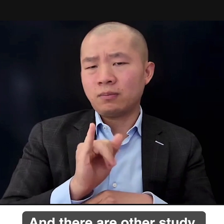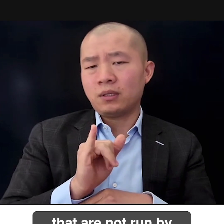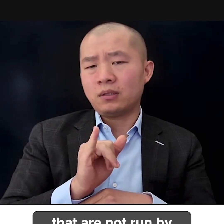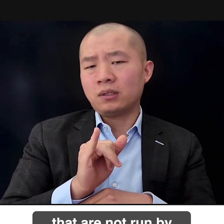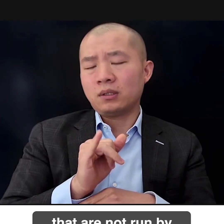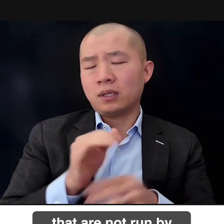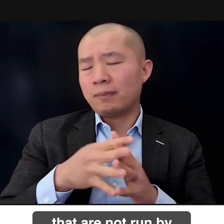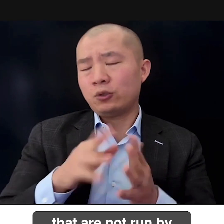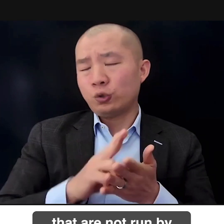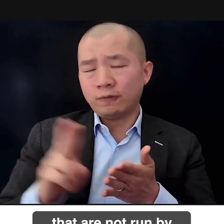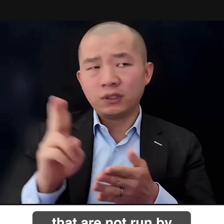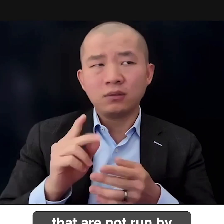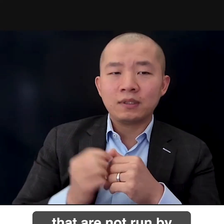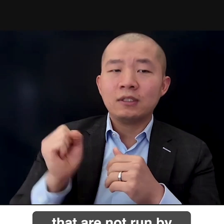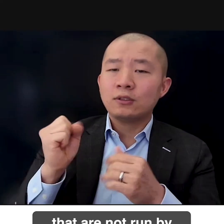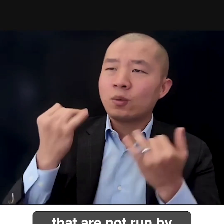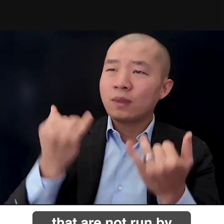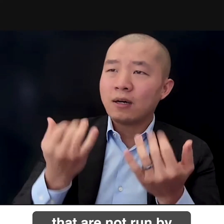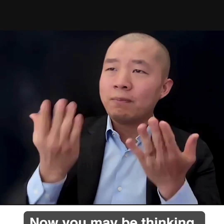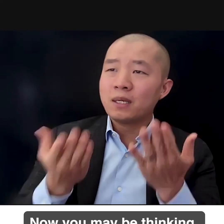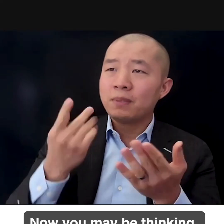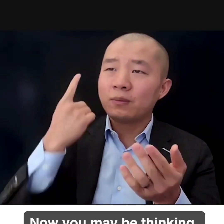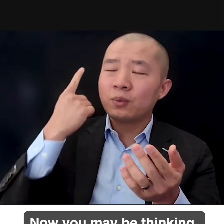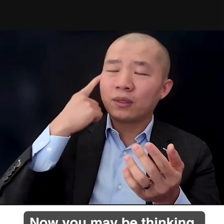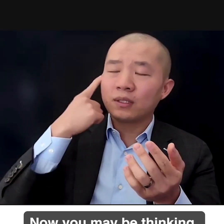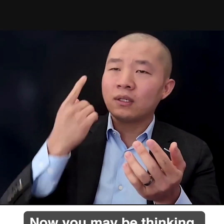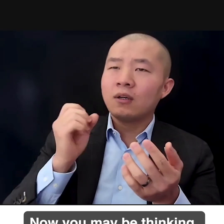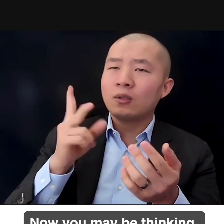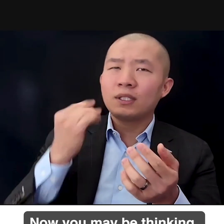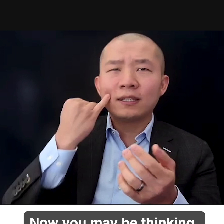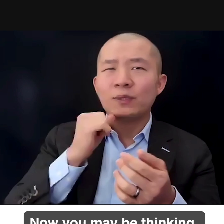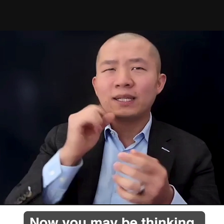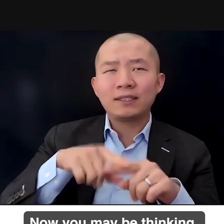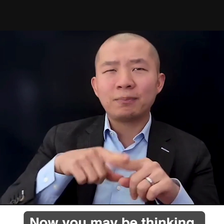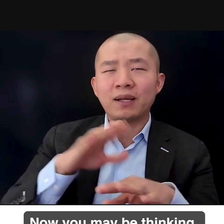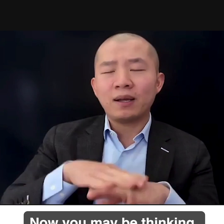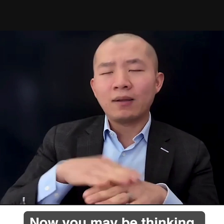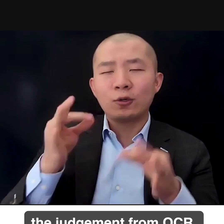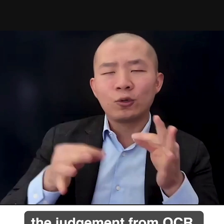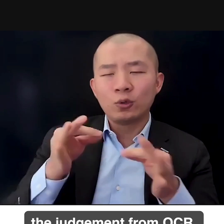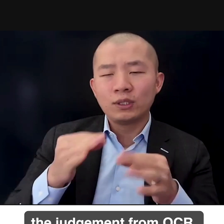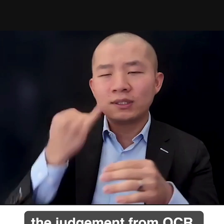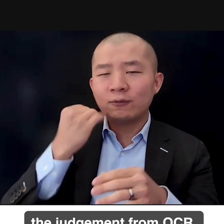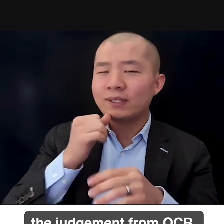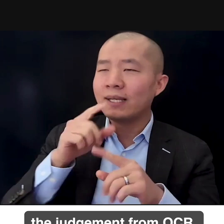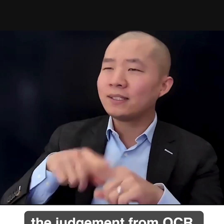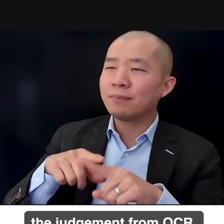programs that are not run by American universities. Now, you may be thinking, if it depends on the judgment from OCR